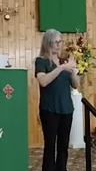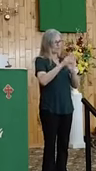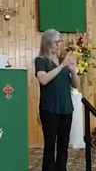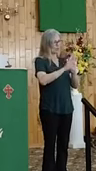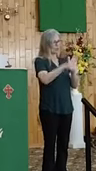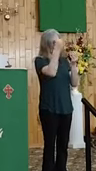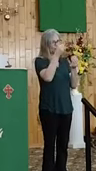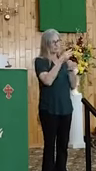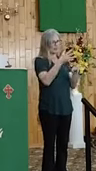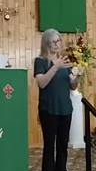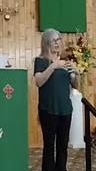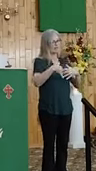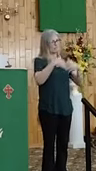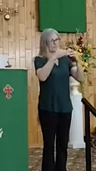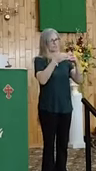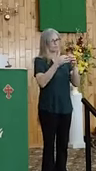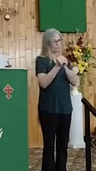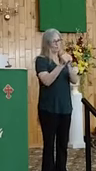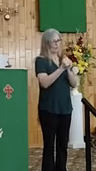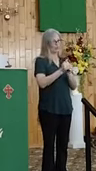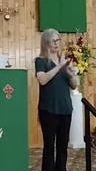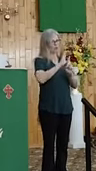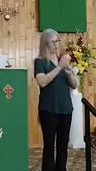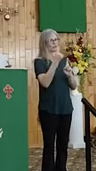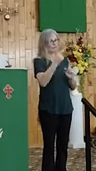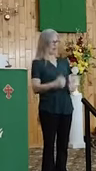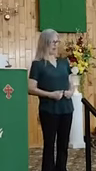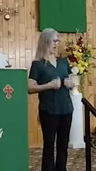and let's build together a culture of life.